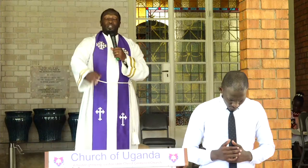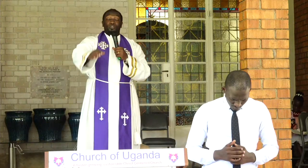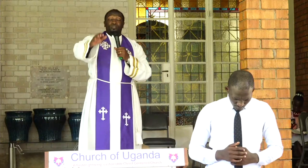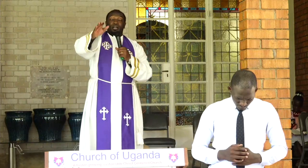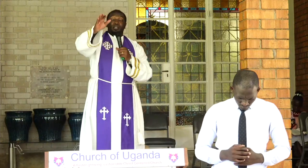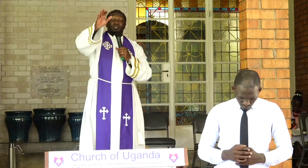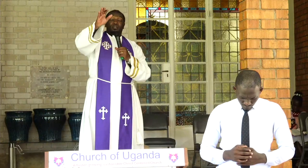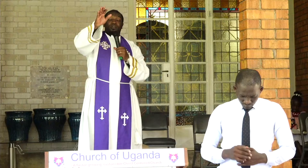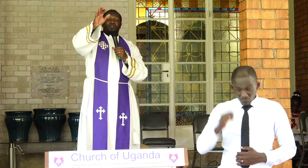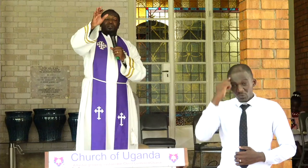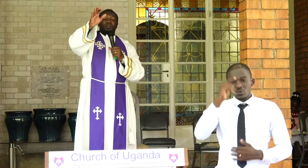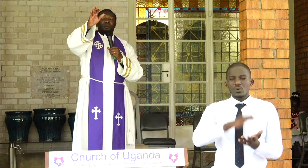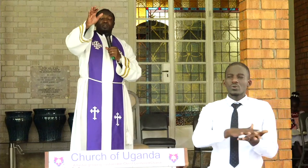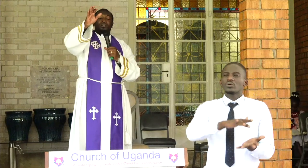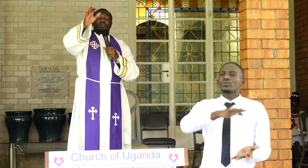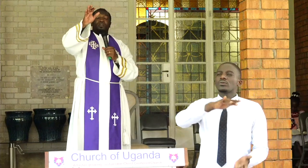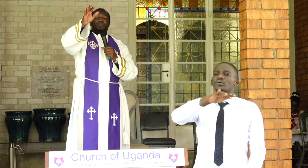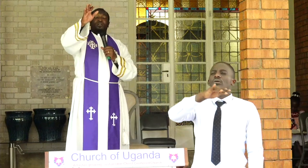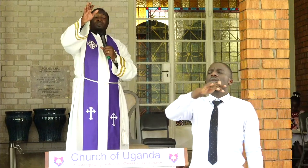For you are